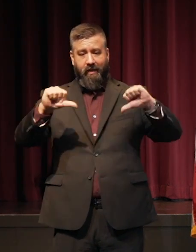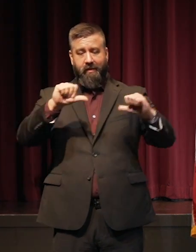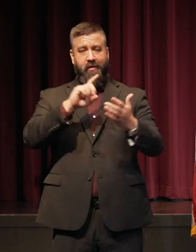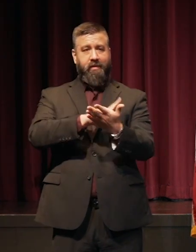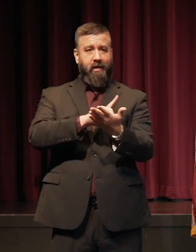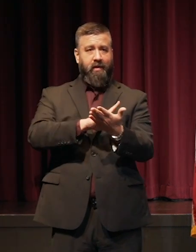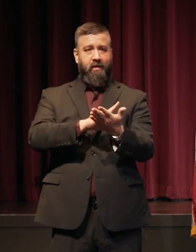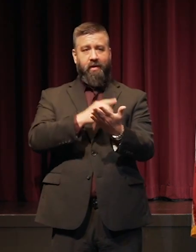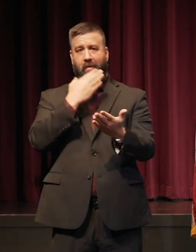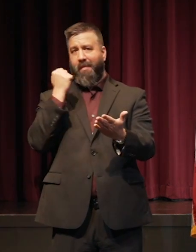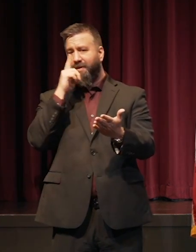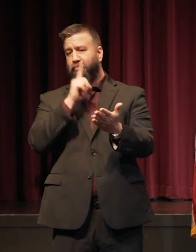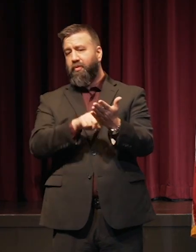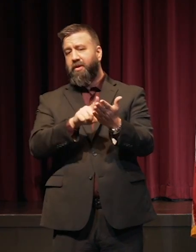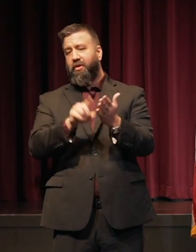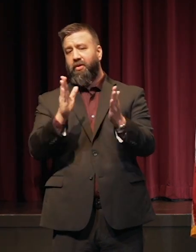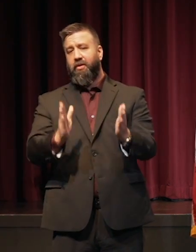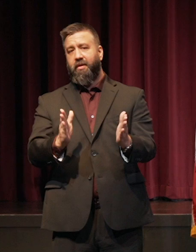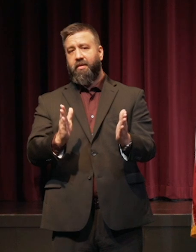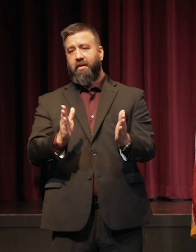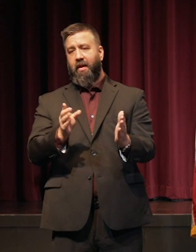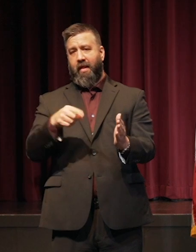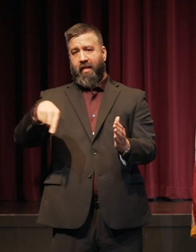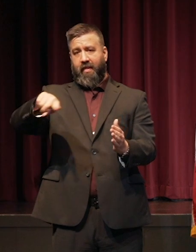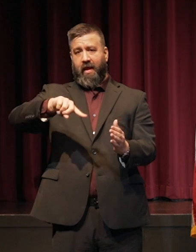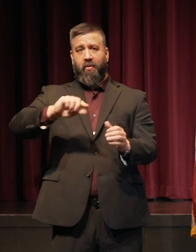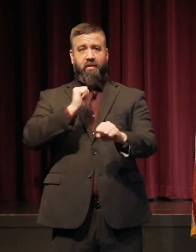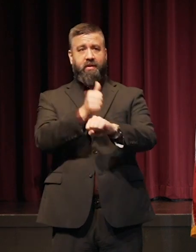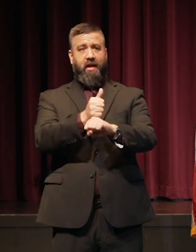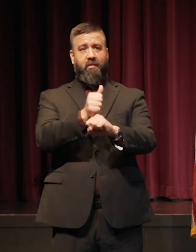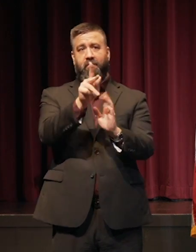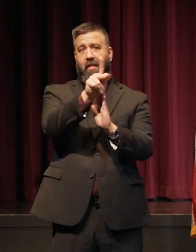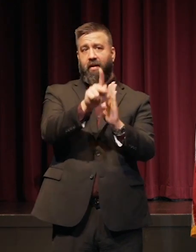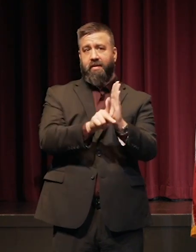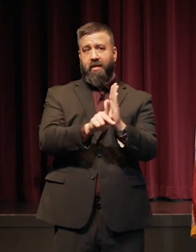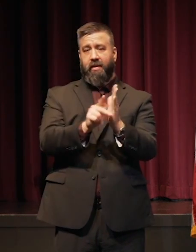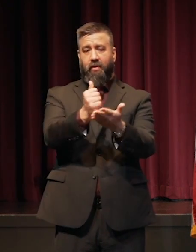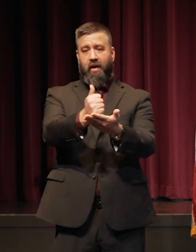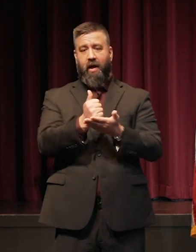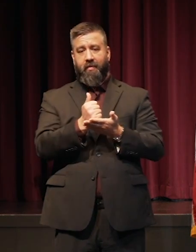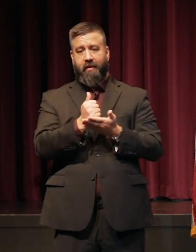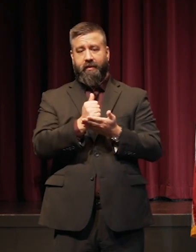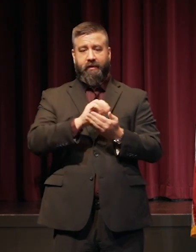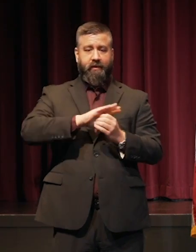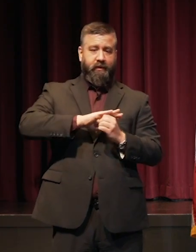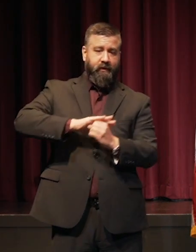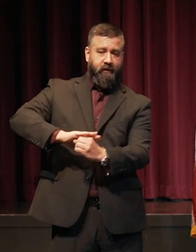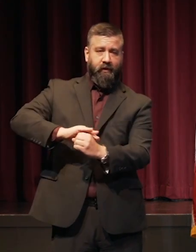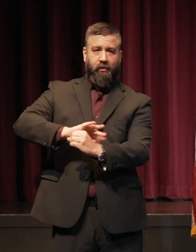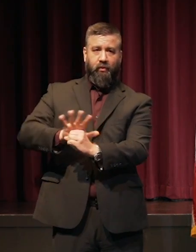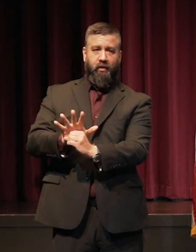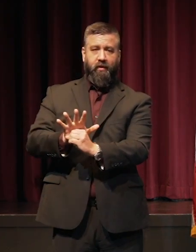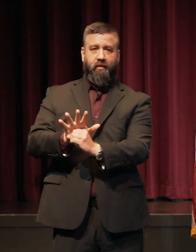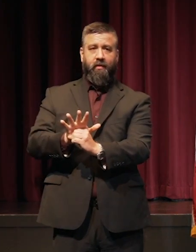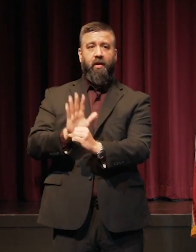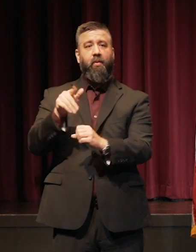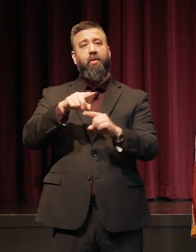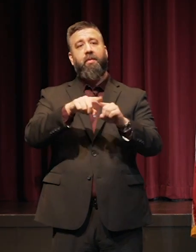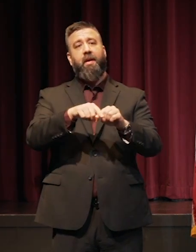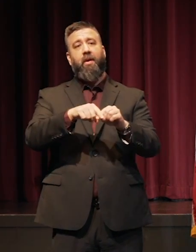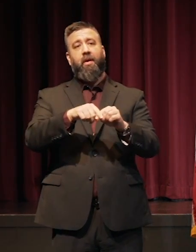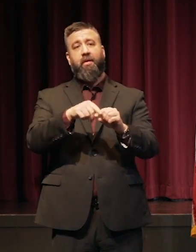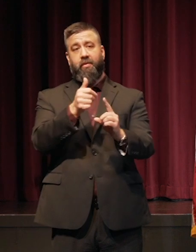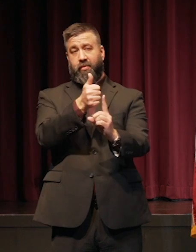and our best researchers to draft policies to help us mitigate the public health impact. And we'll rely on